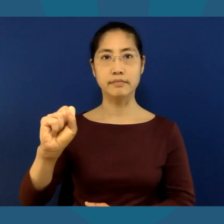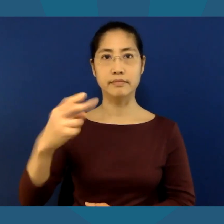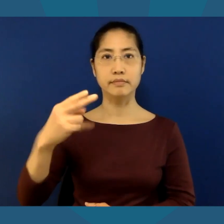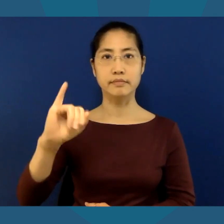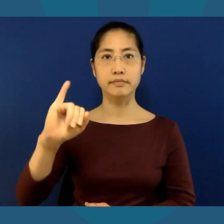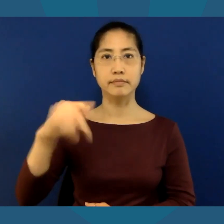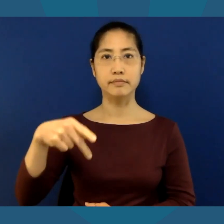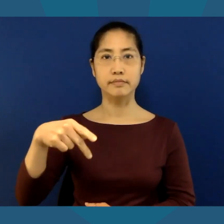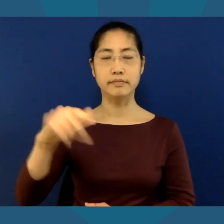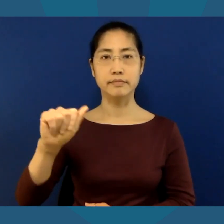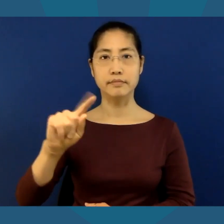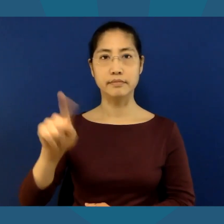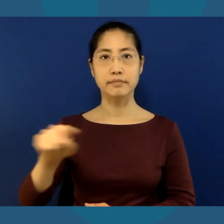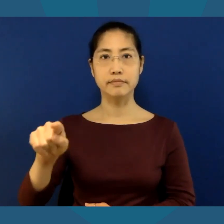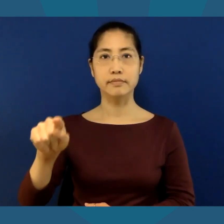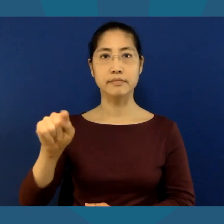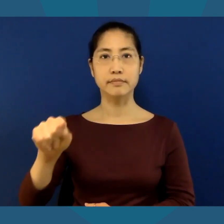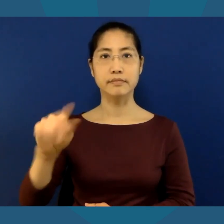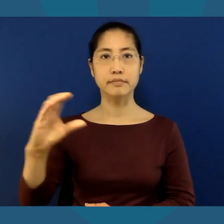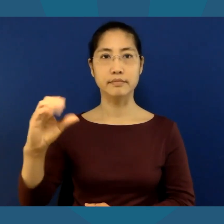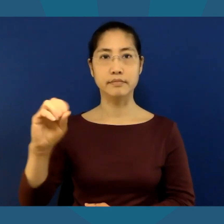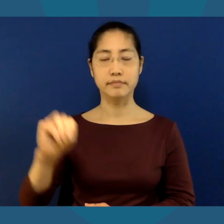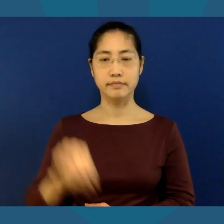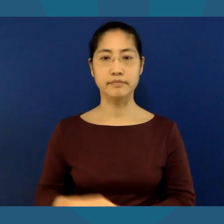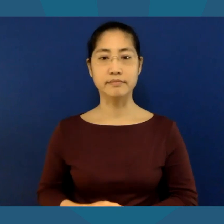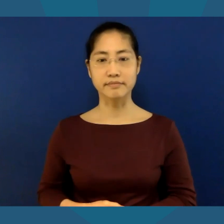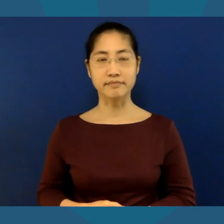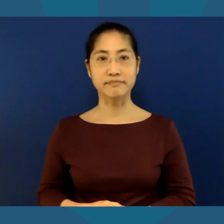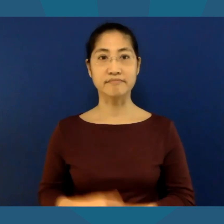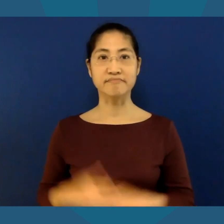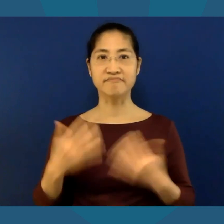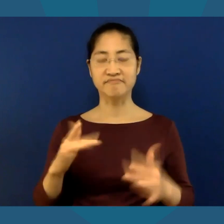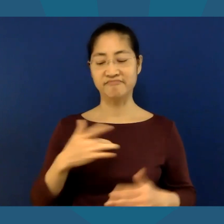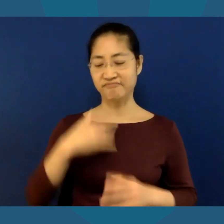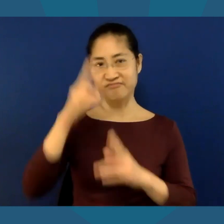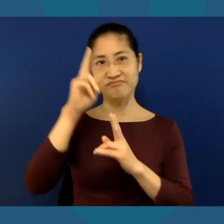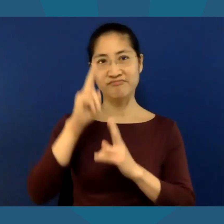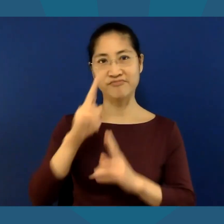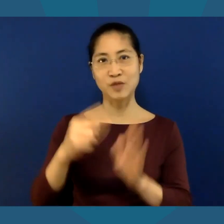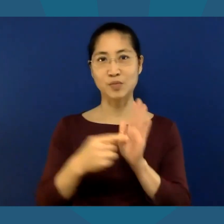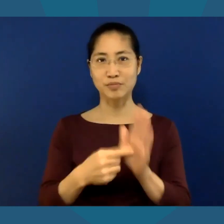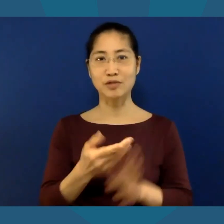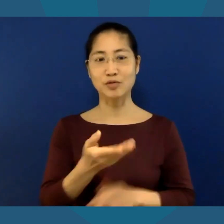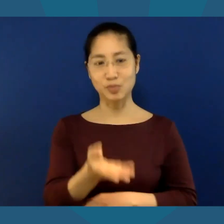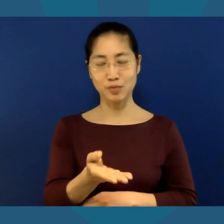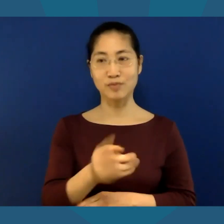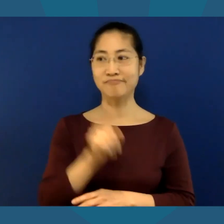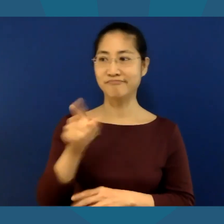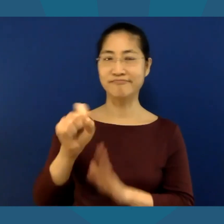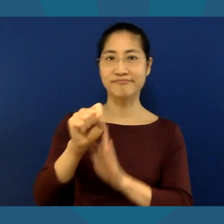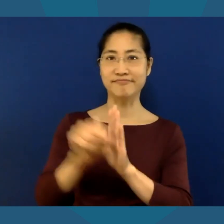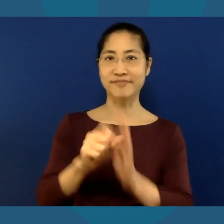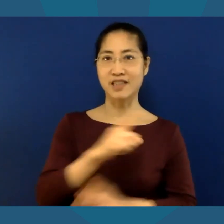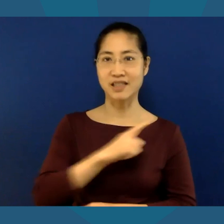realleadershipaz.com. It has been my privilege to